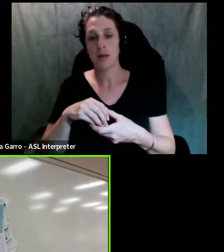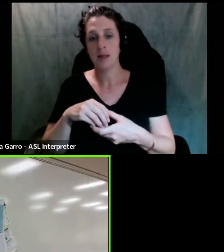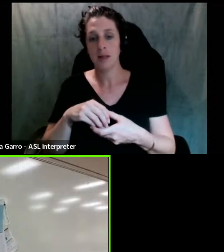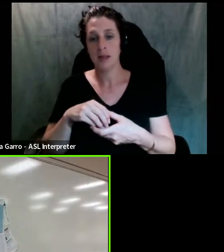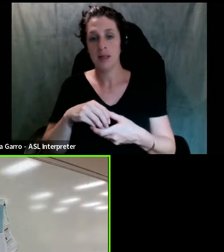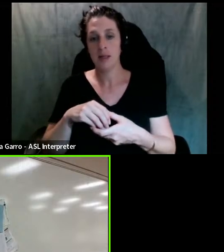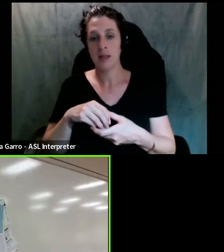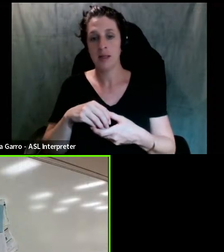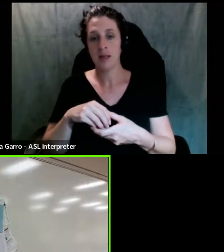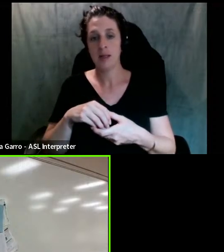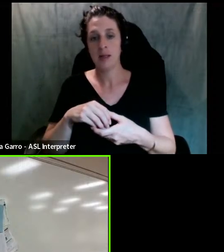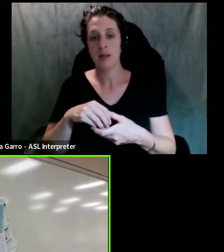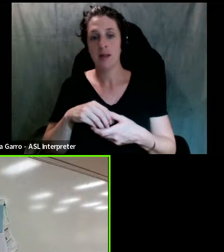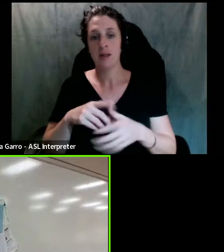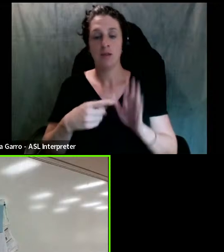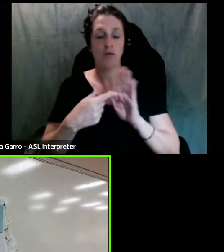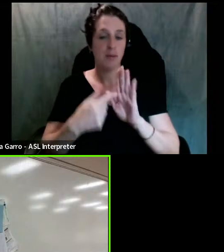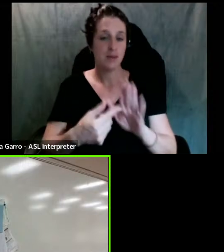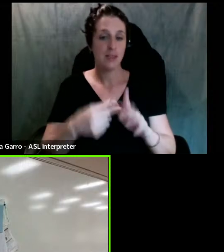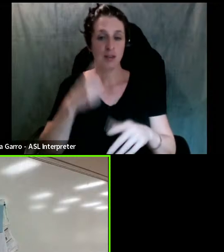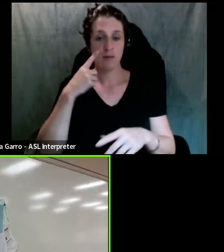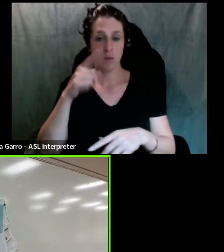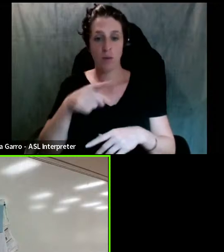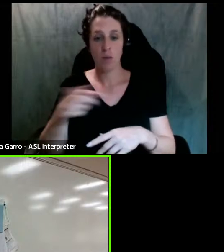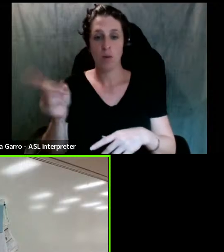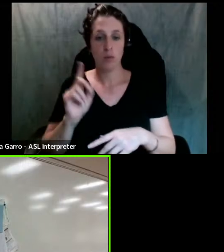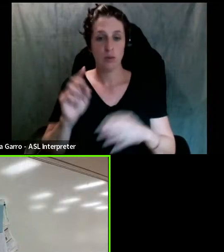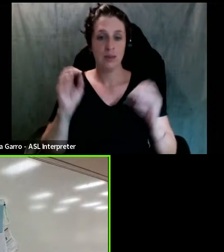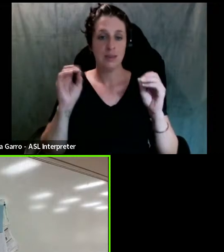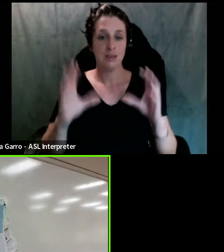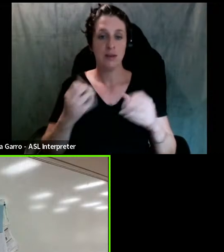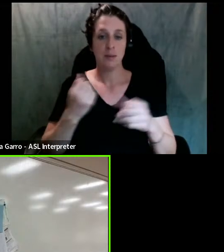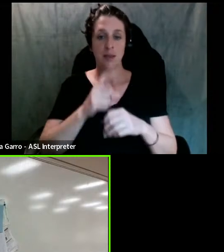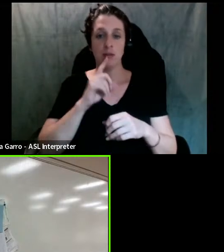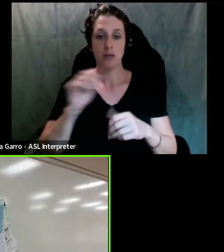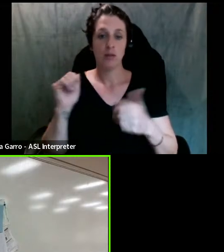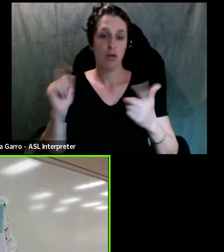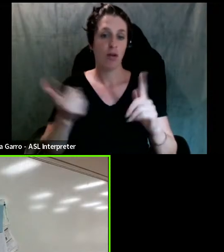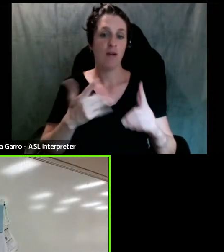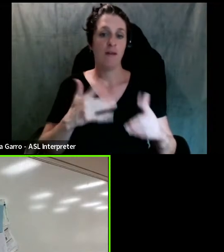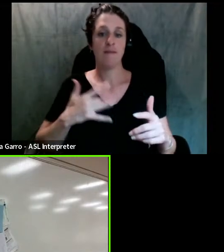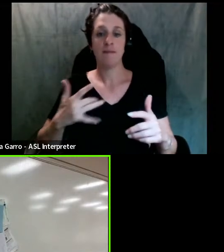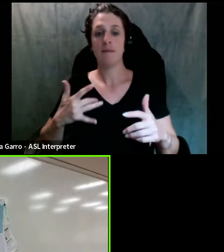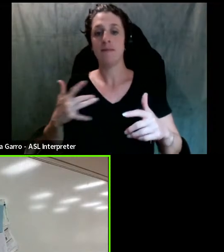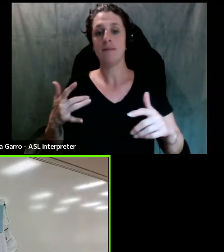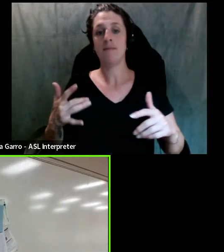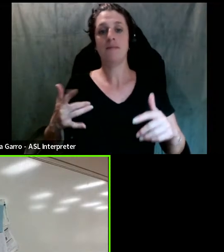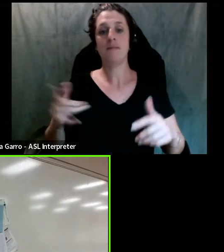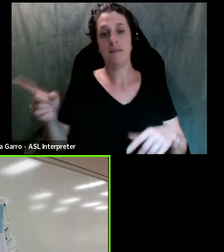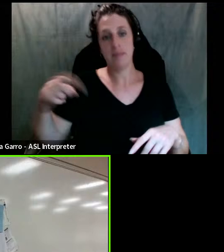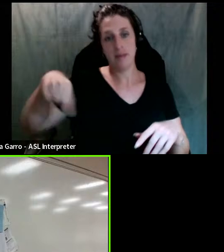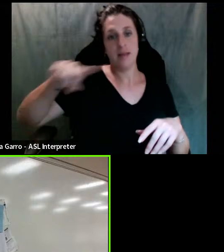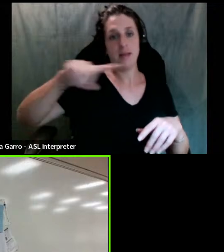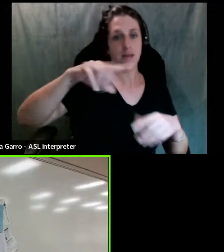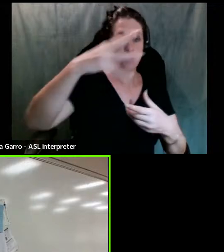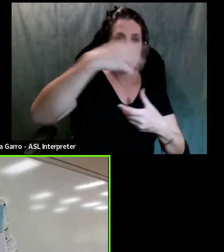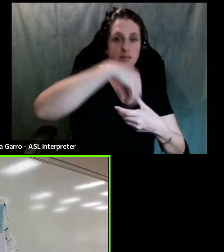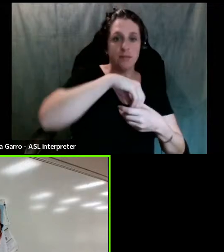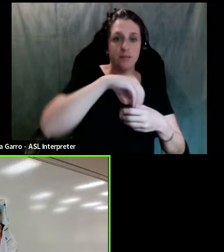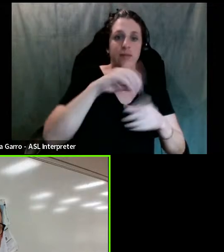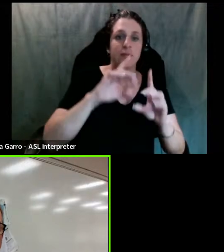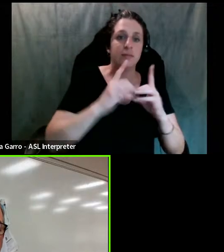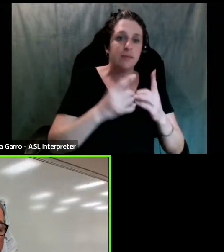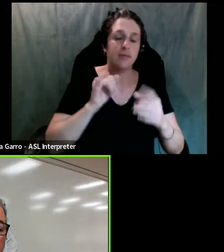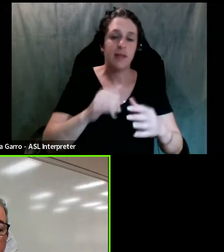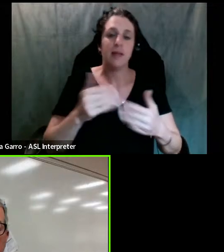the representation for those teachers and making sure that they are all feeling like they are part of the district is something near